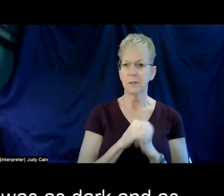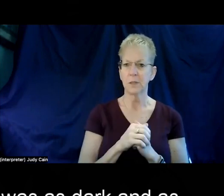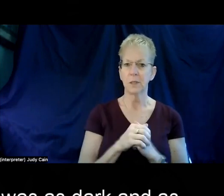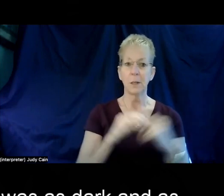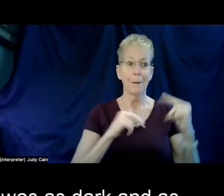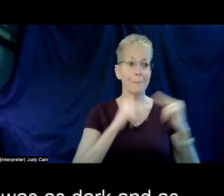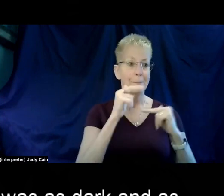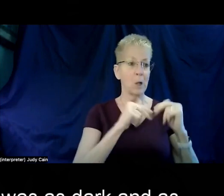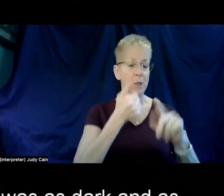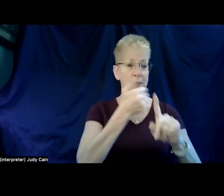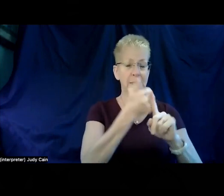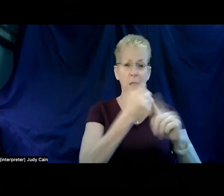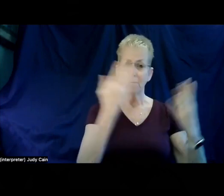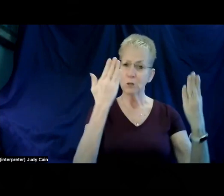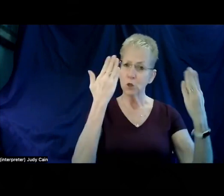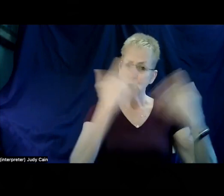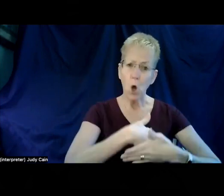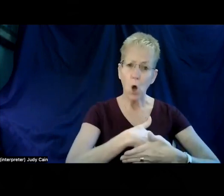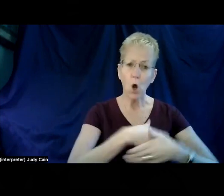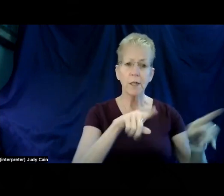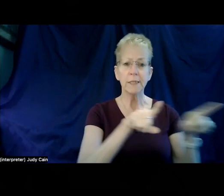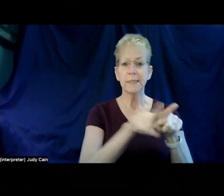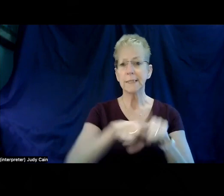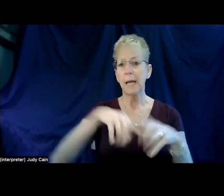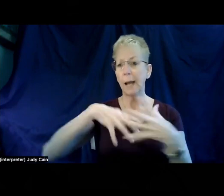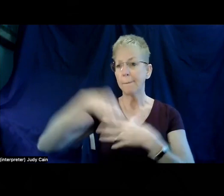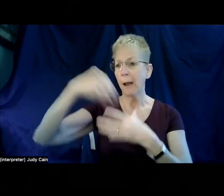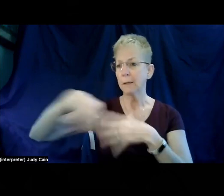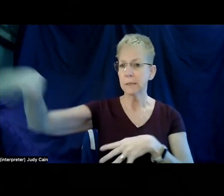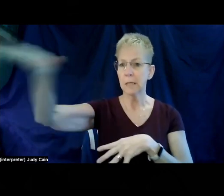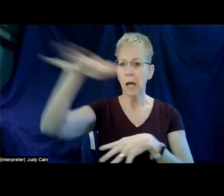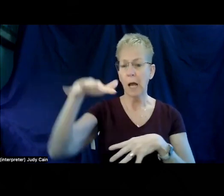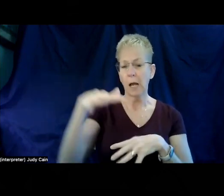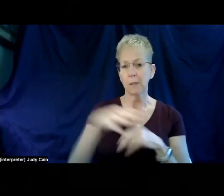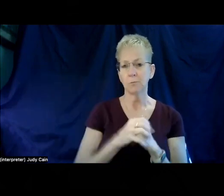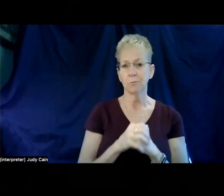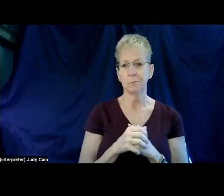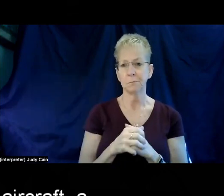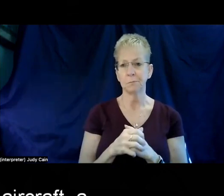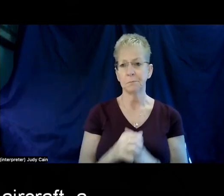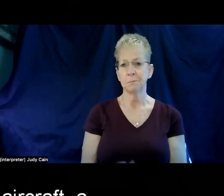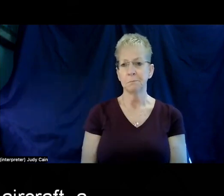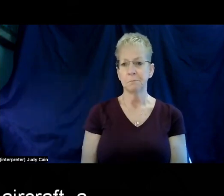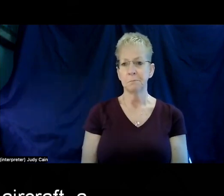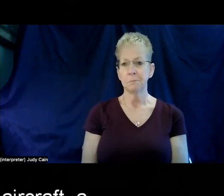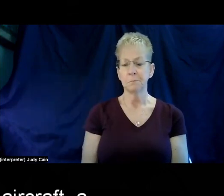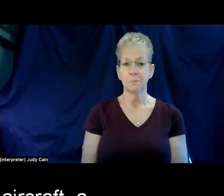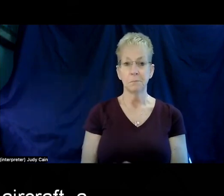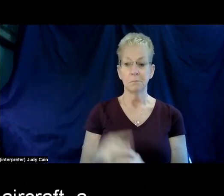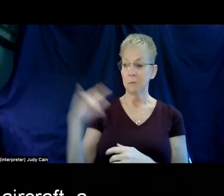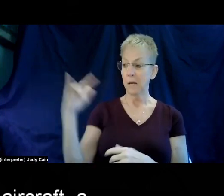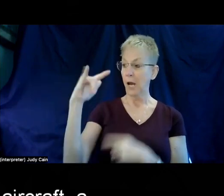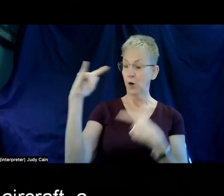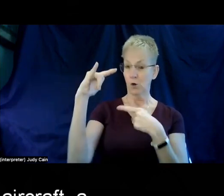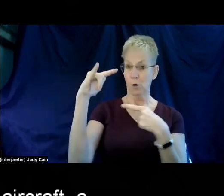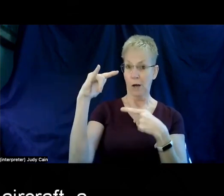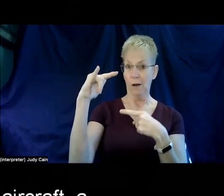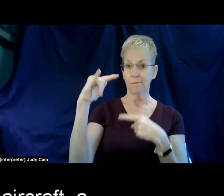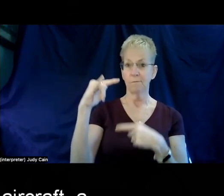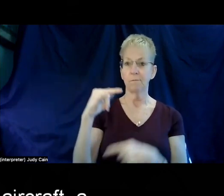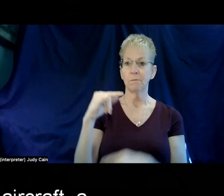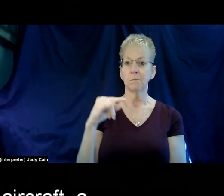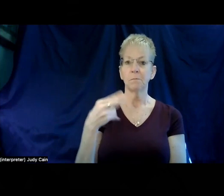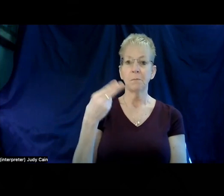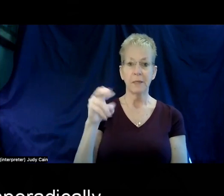dark and as quiet as the Norfolk countryside, worry gnawed at him. Inside the aircraft, a Henkel